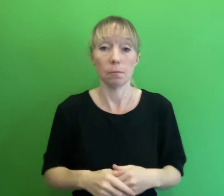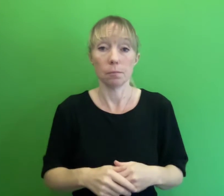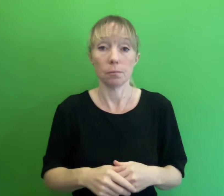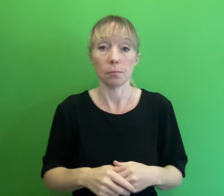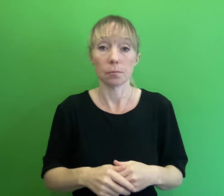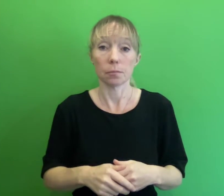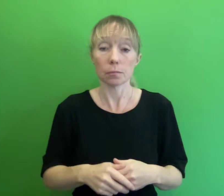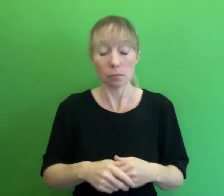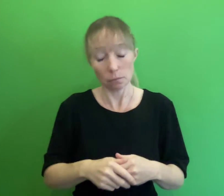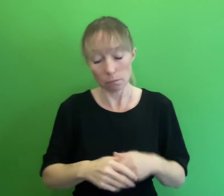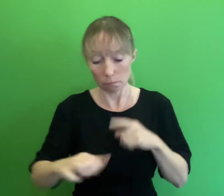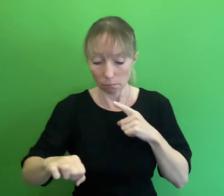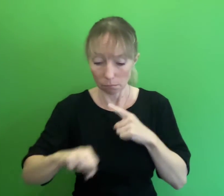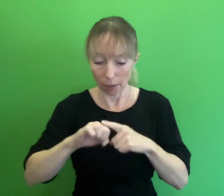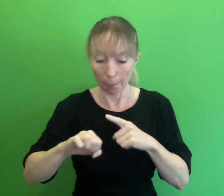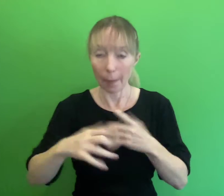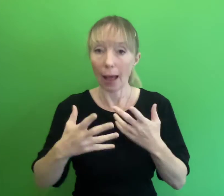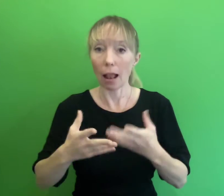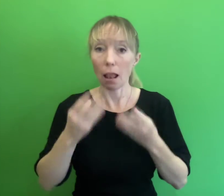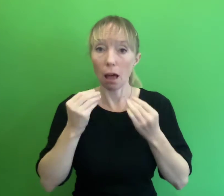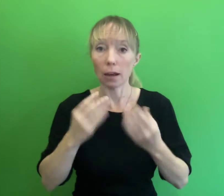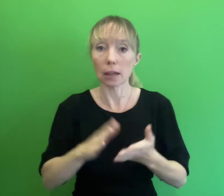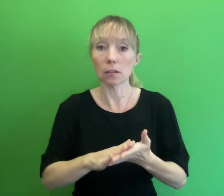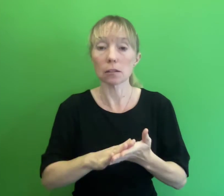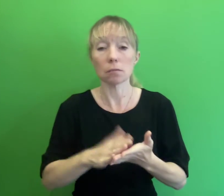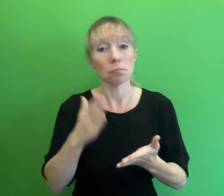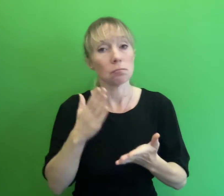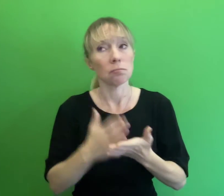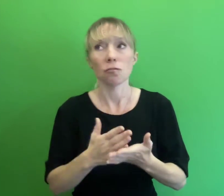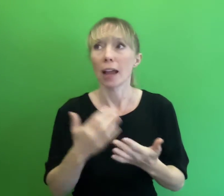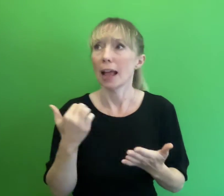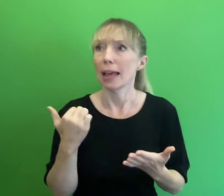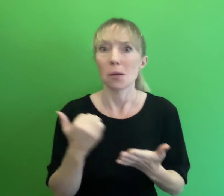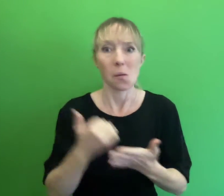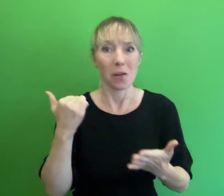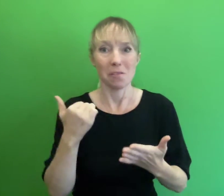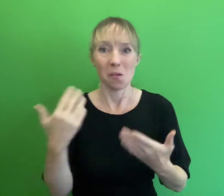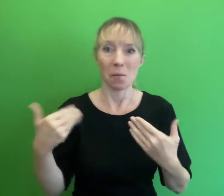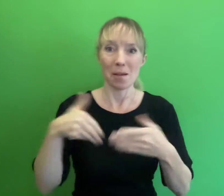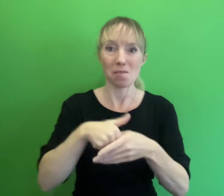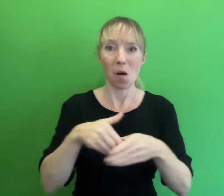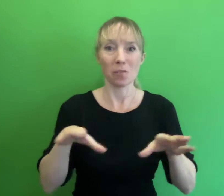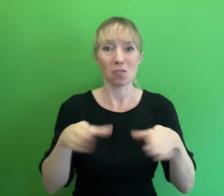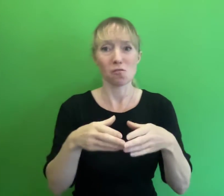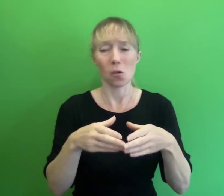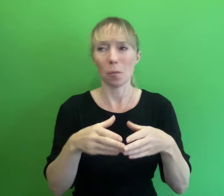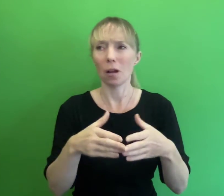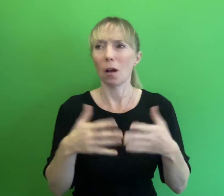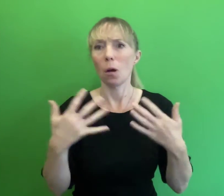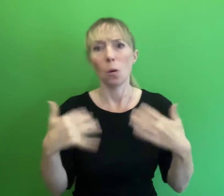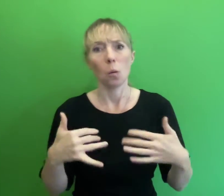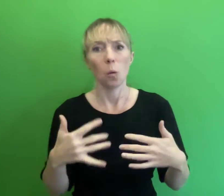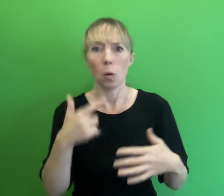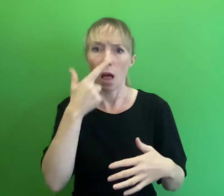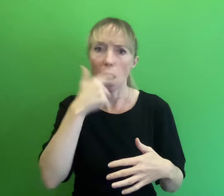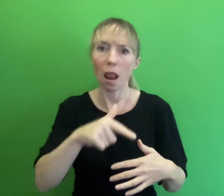Impact learnings. Really wonderful to be part of a group. I feel lucky to be in a group with kind and caring